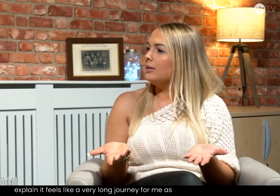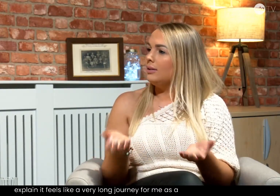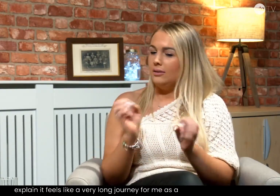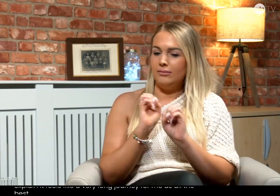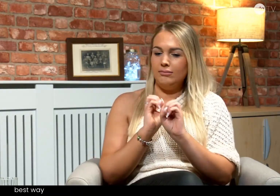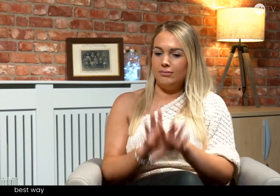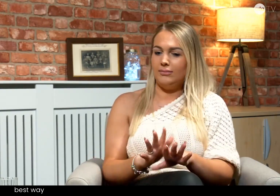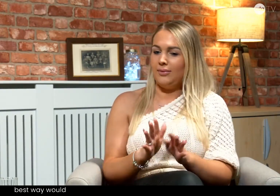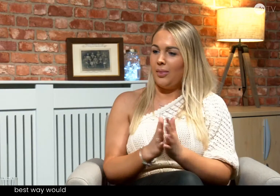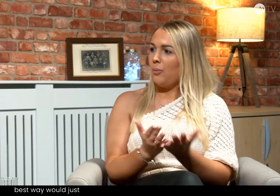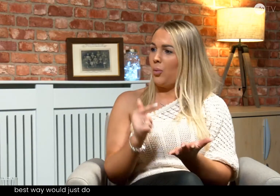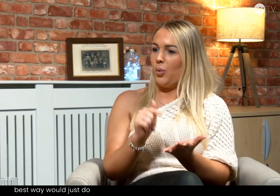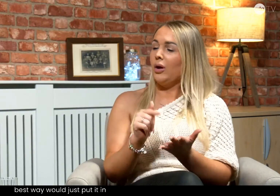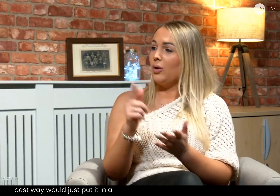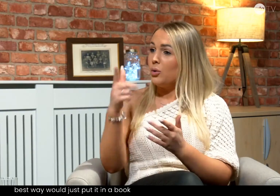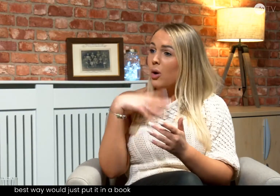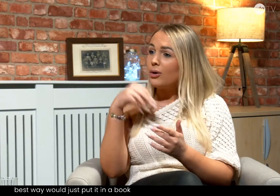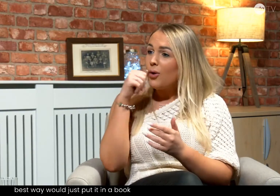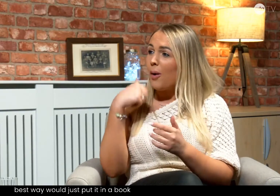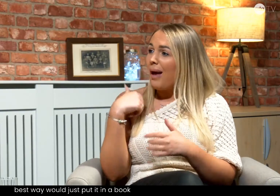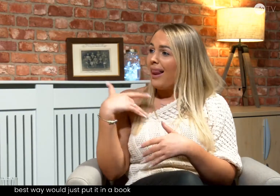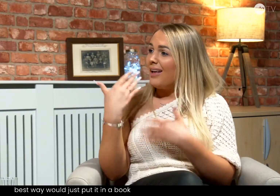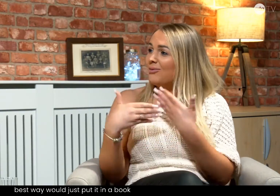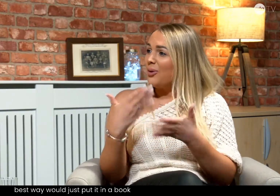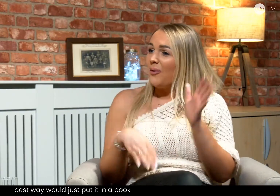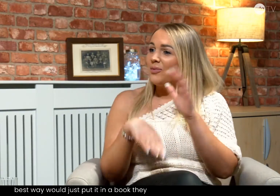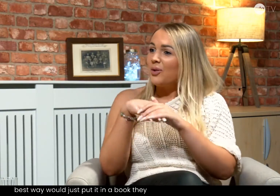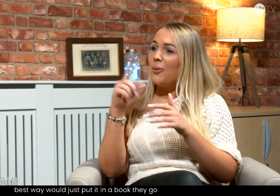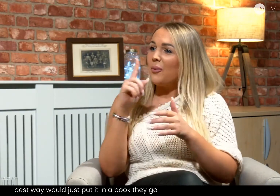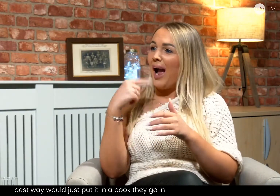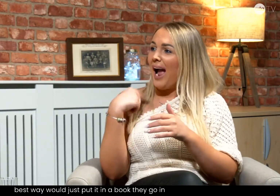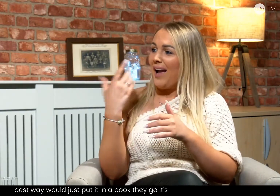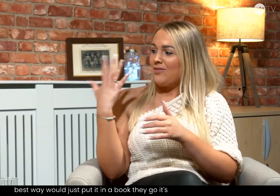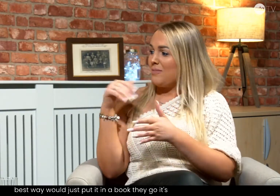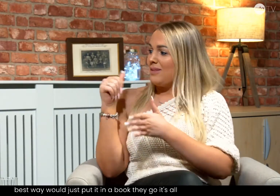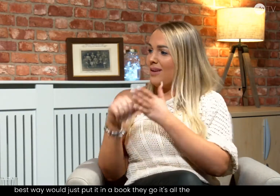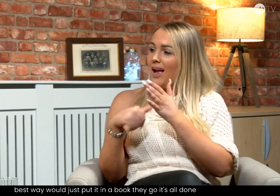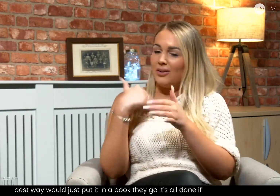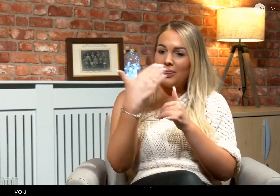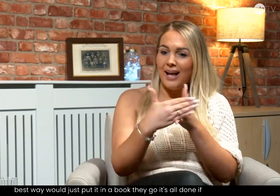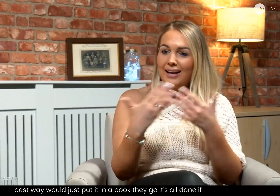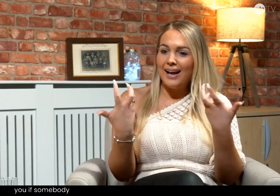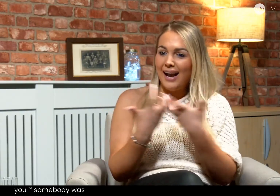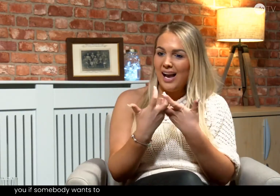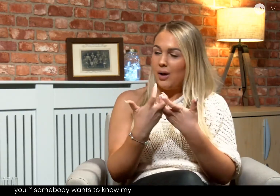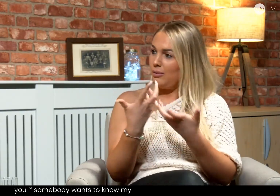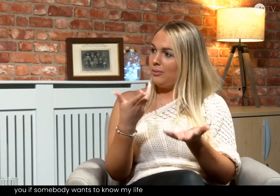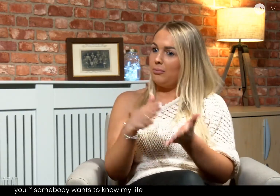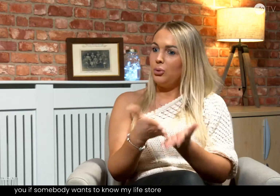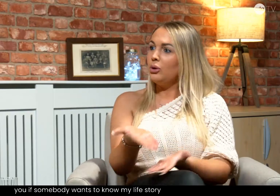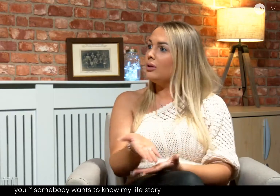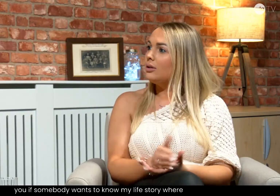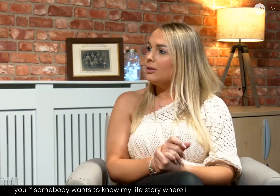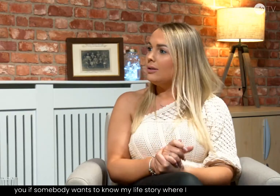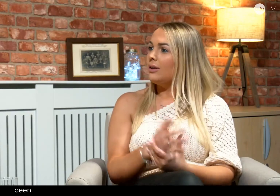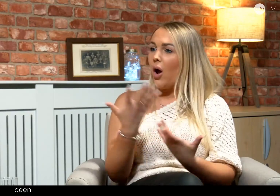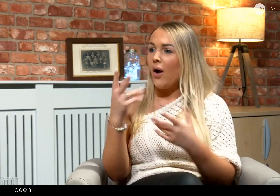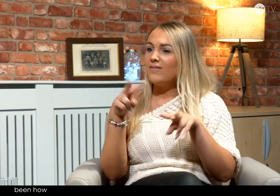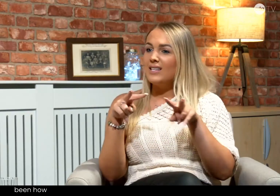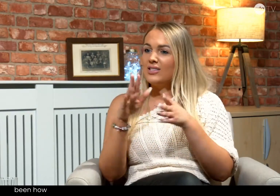book. There you go. It's all done. If somebody wants to know my life story, where I've been, how the journey was, where I started and where it ended,